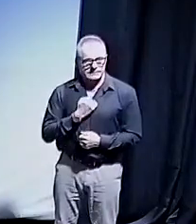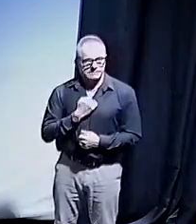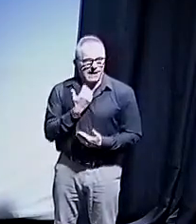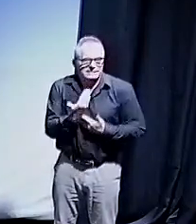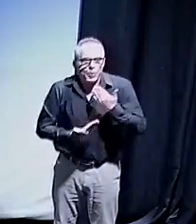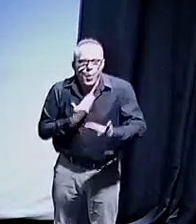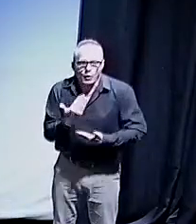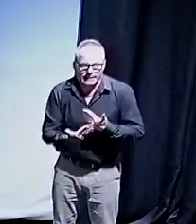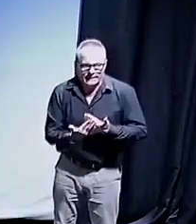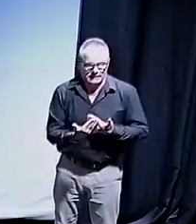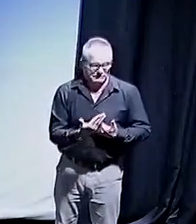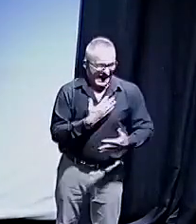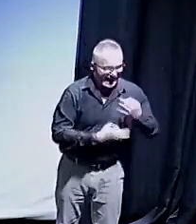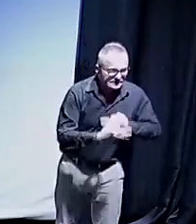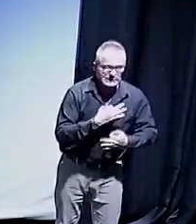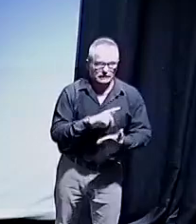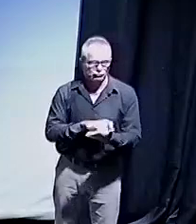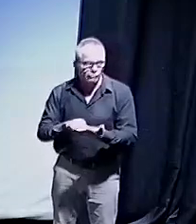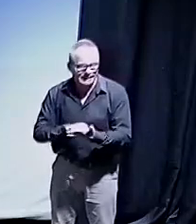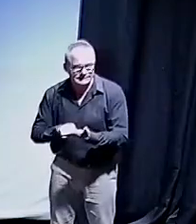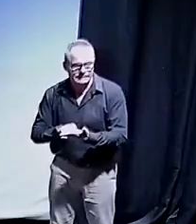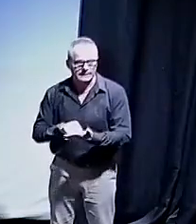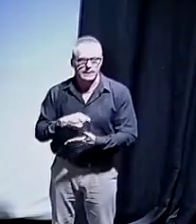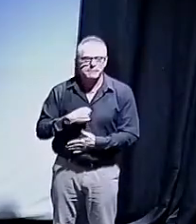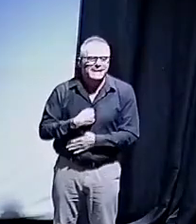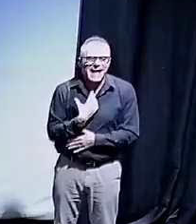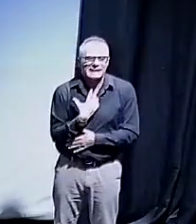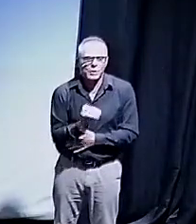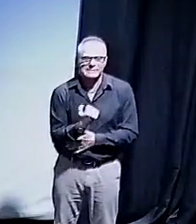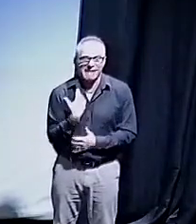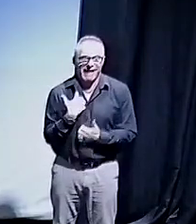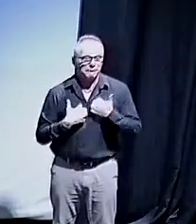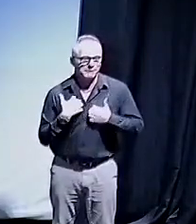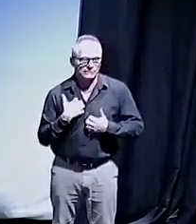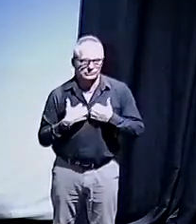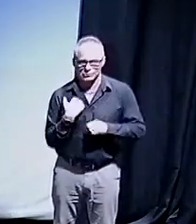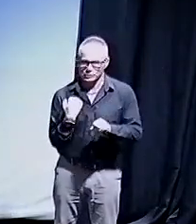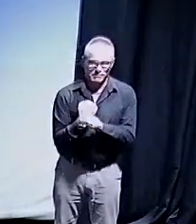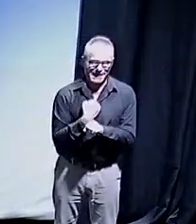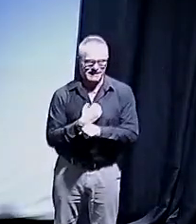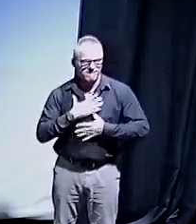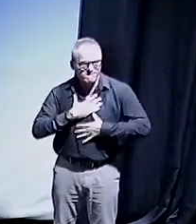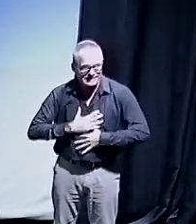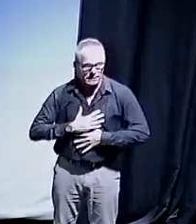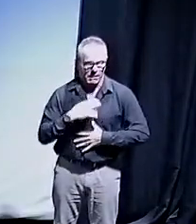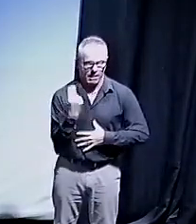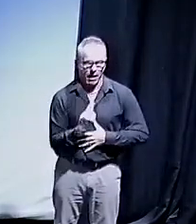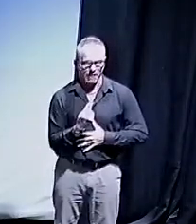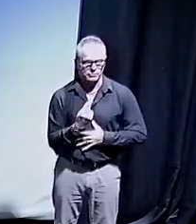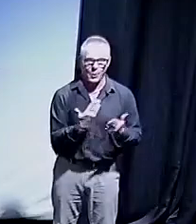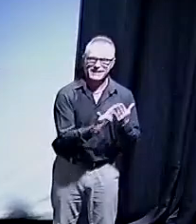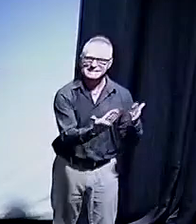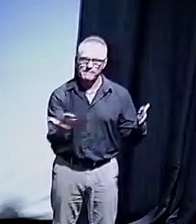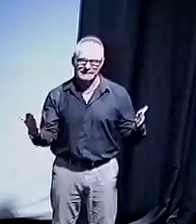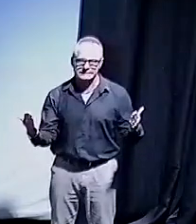storytelling, whether that be acting, writing. I don't have any ambitions to make physical art or have an exhibition.